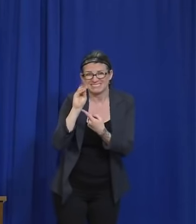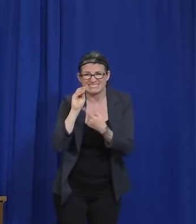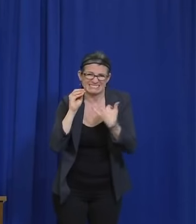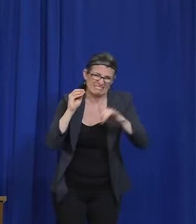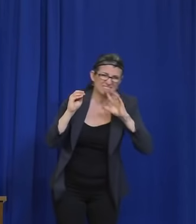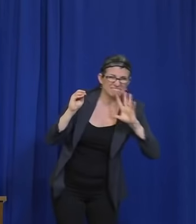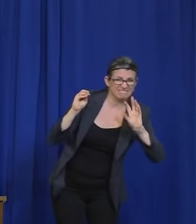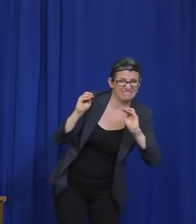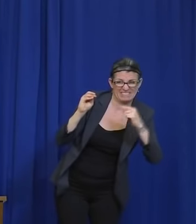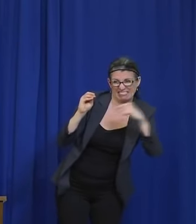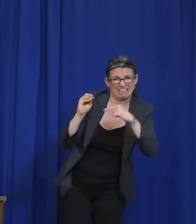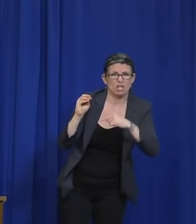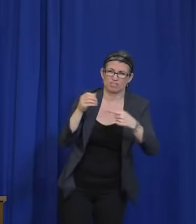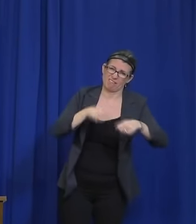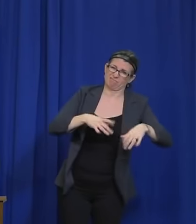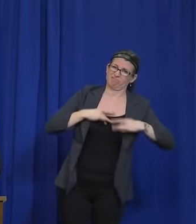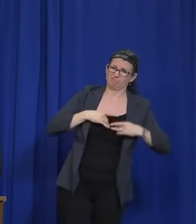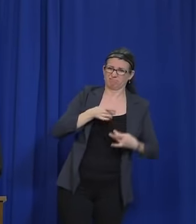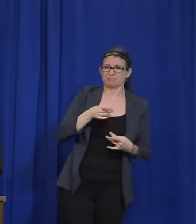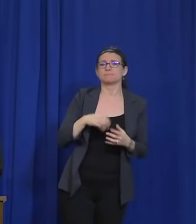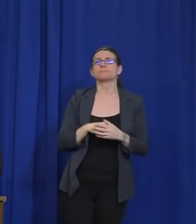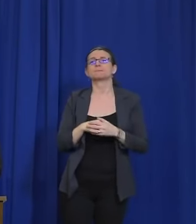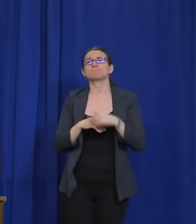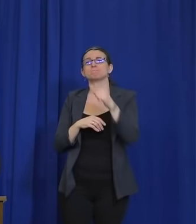WMTW. Mary Kate, do you have a question?